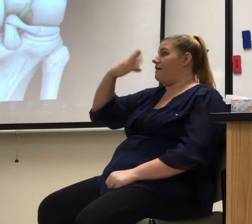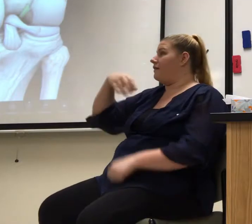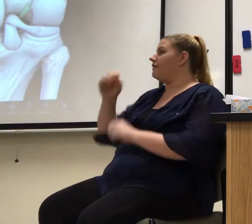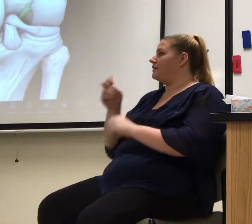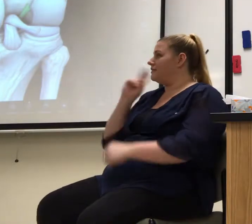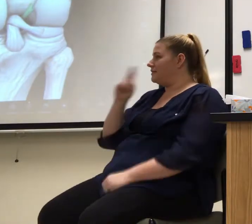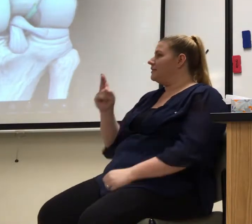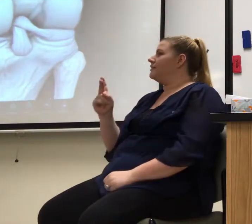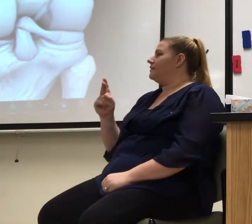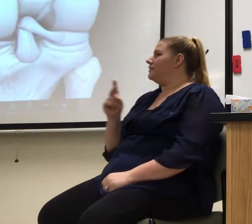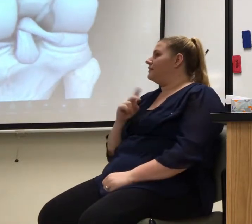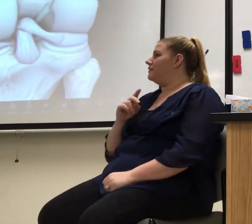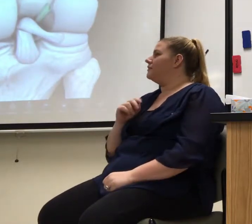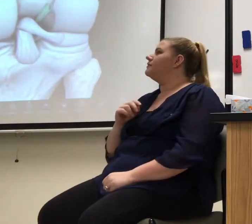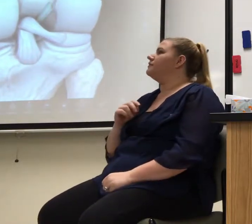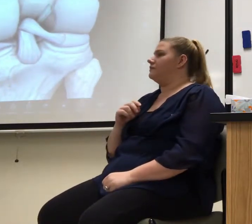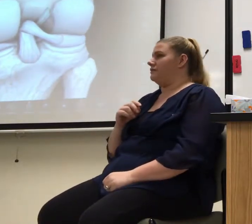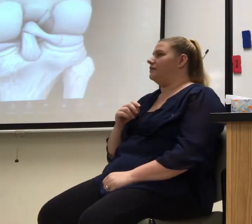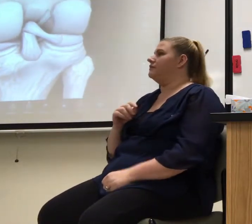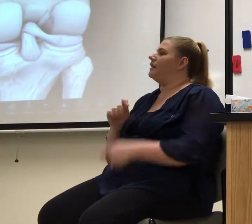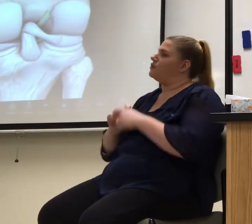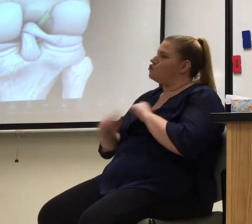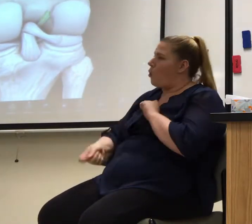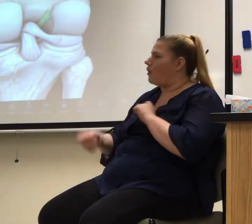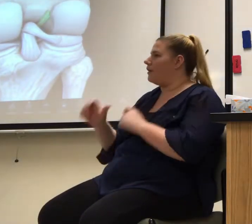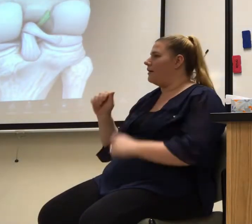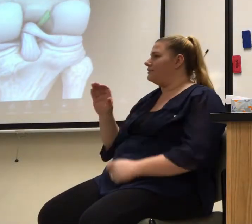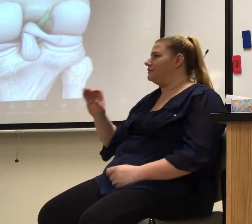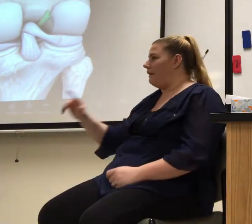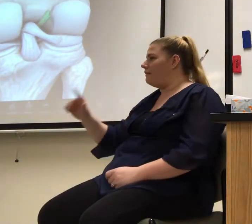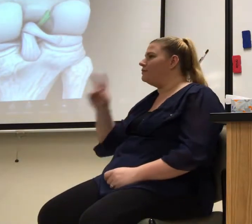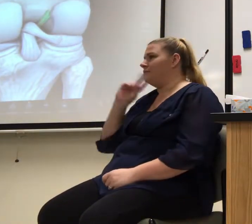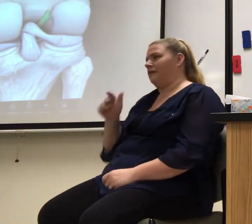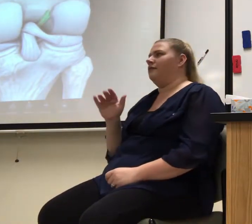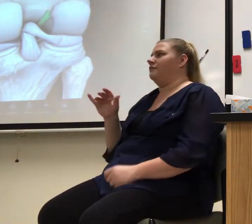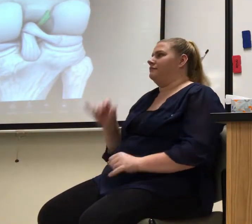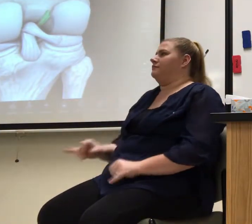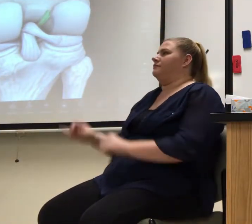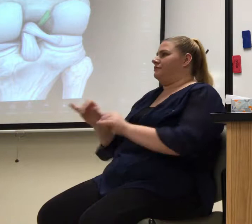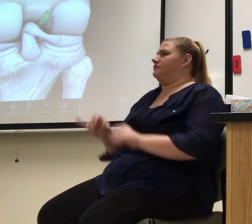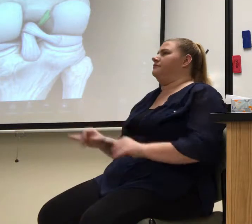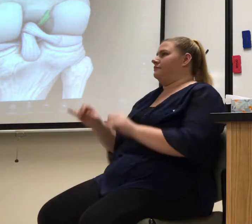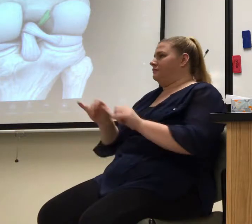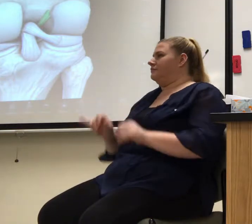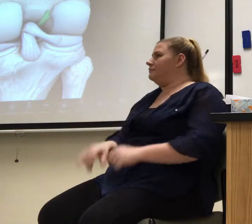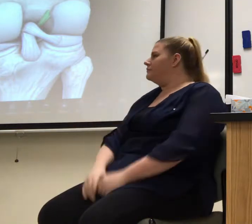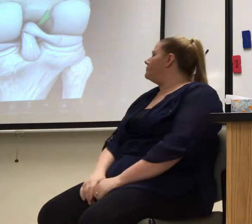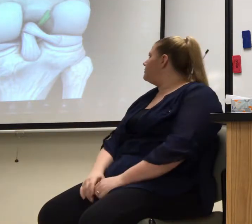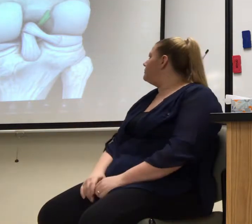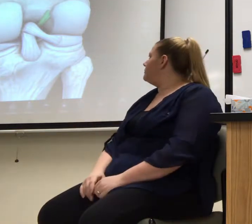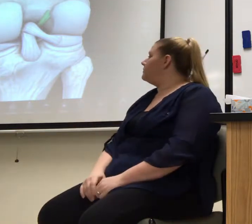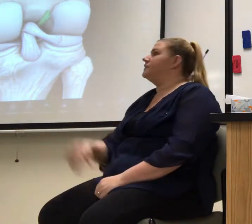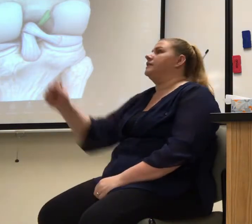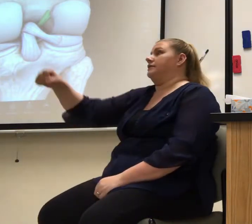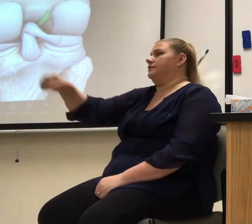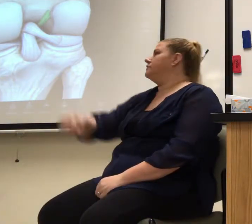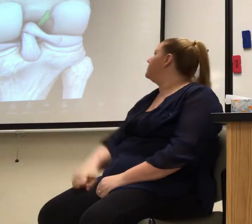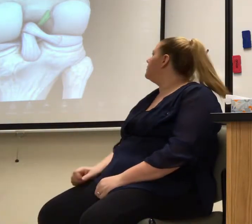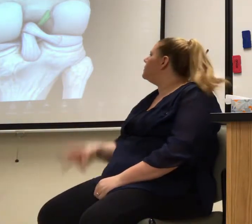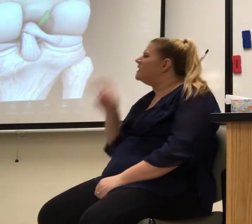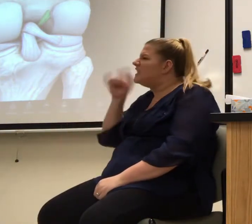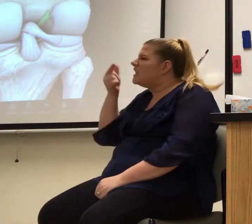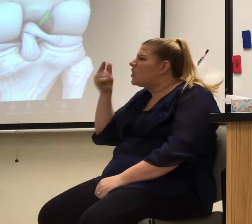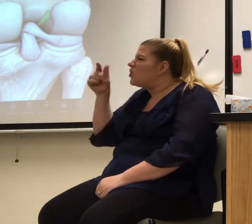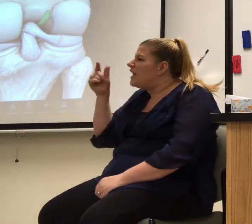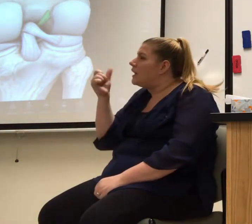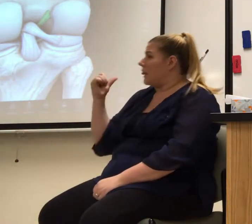There it is in the back. So what you're seeing is, you can see a little sliver of green in the back. It's